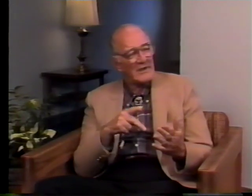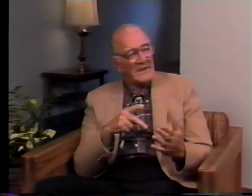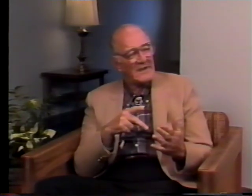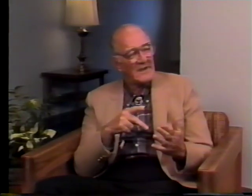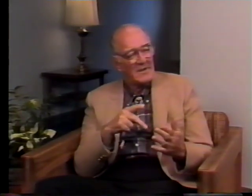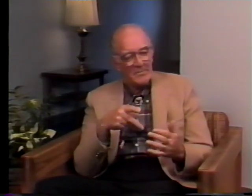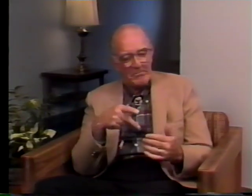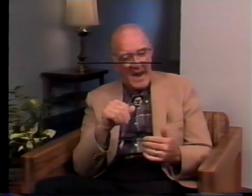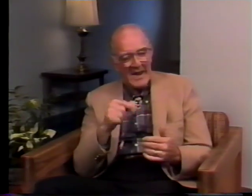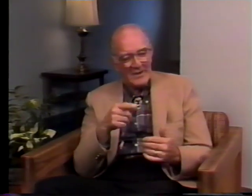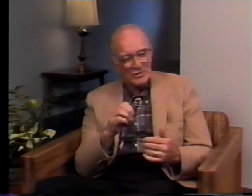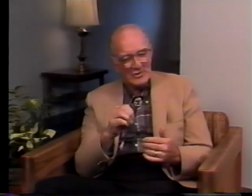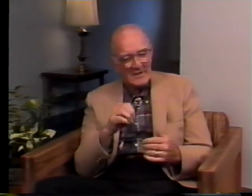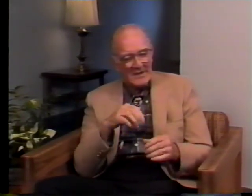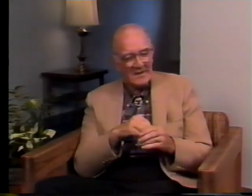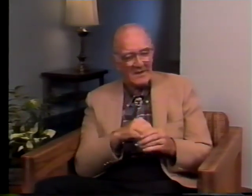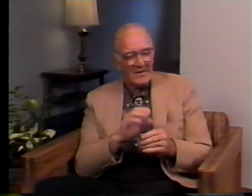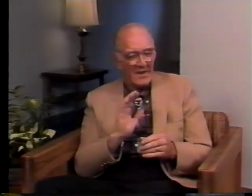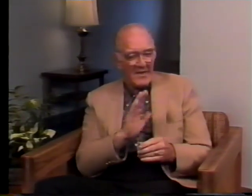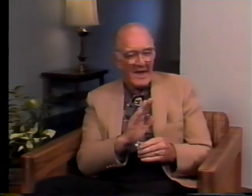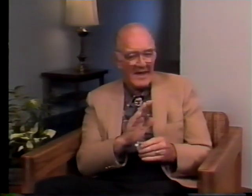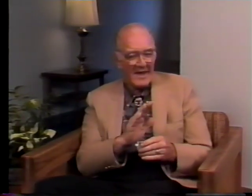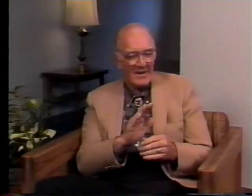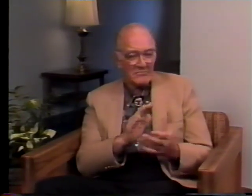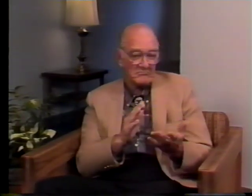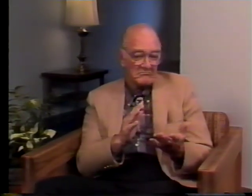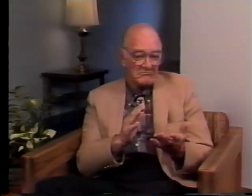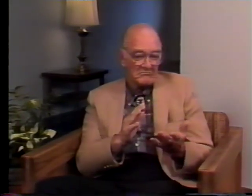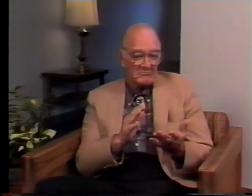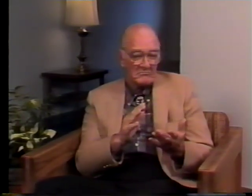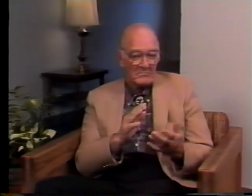poetry page in their